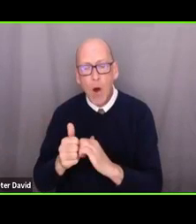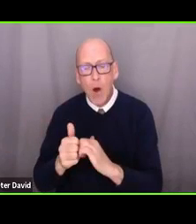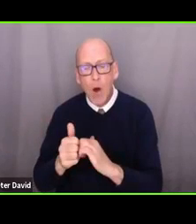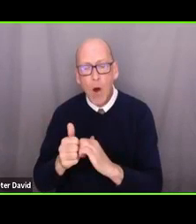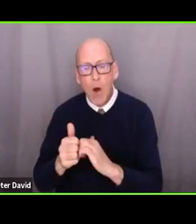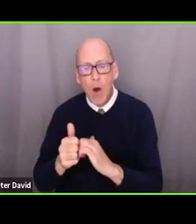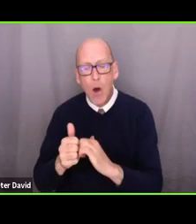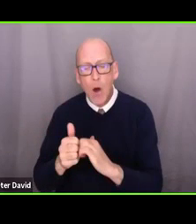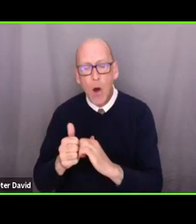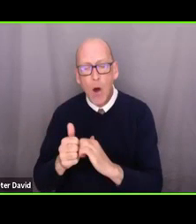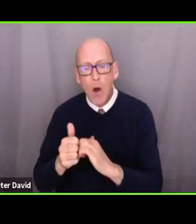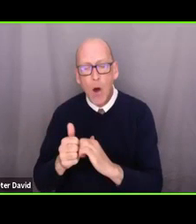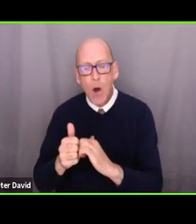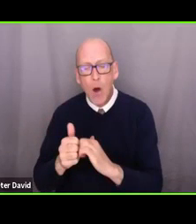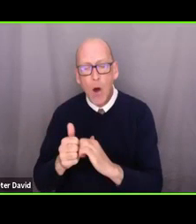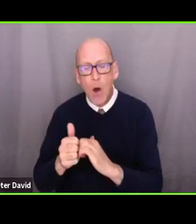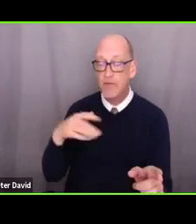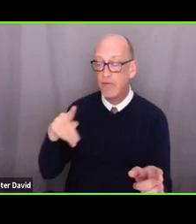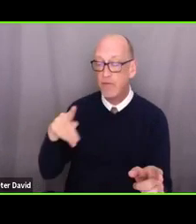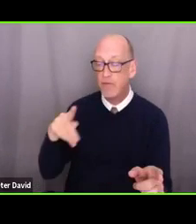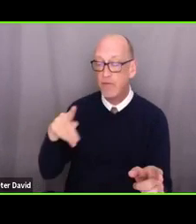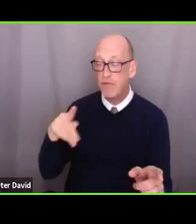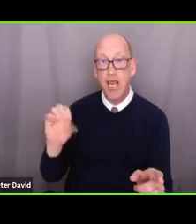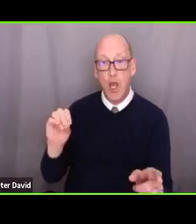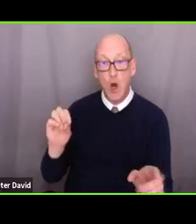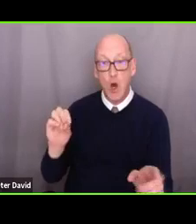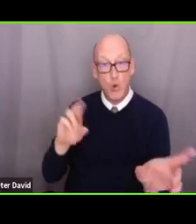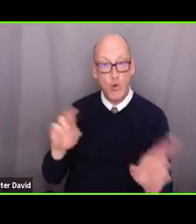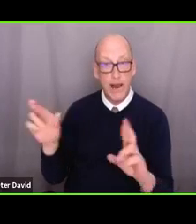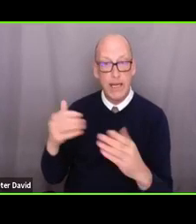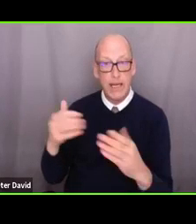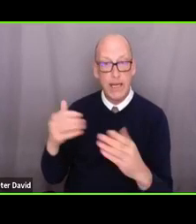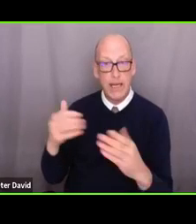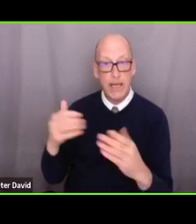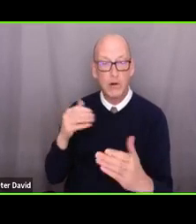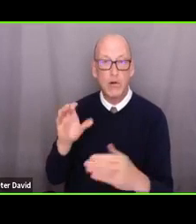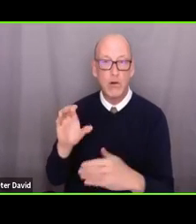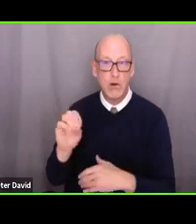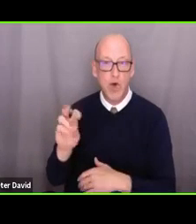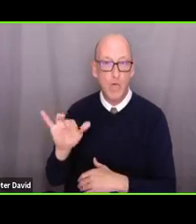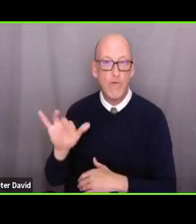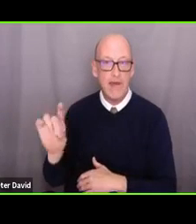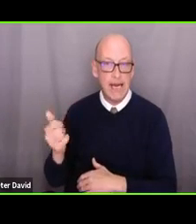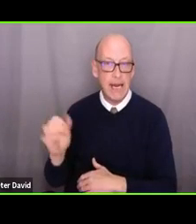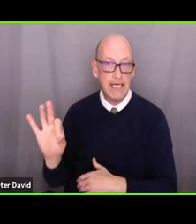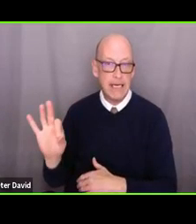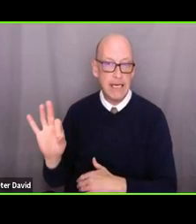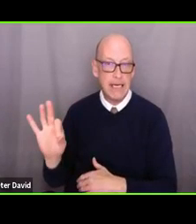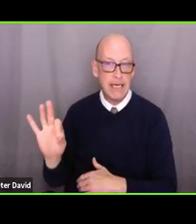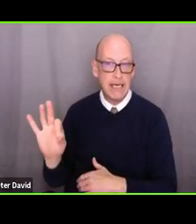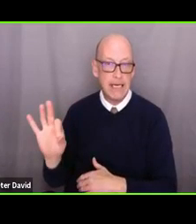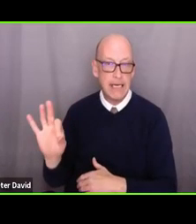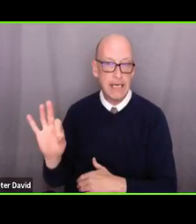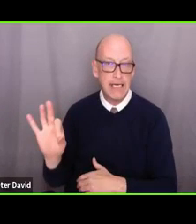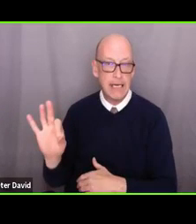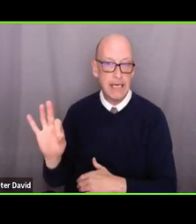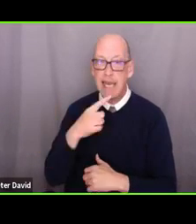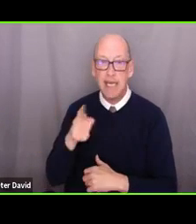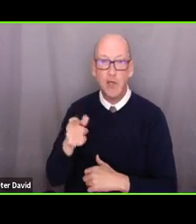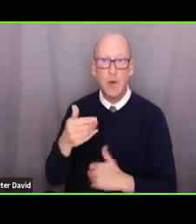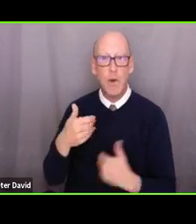already, prior to COVID-19, if you would, you just can't say you have a patio